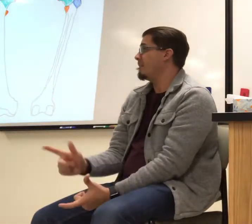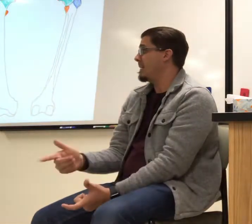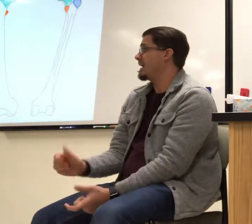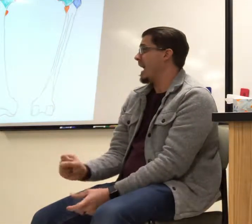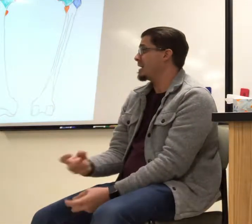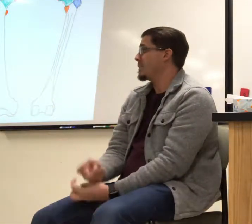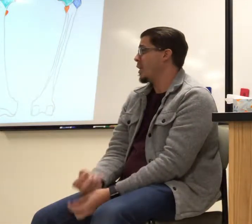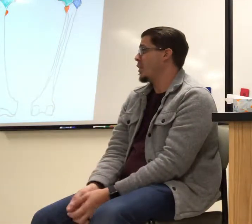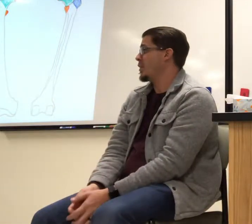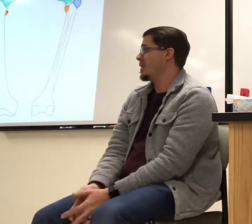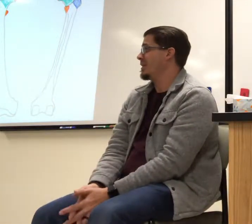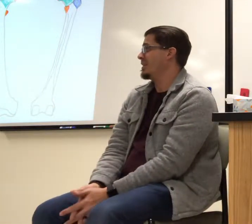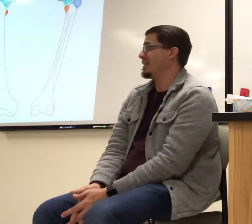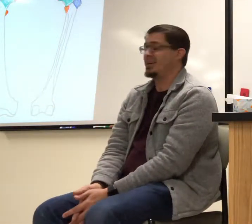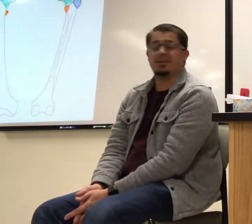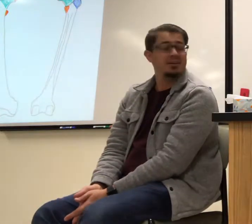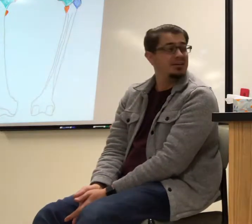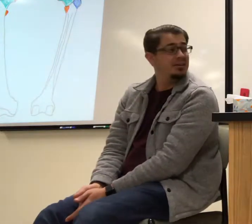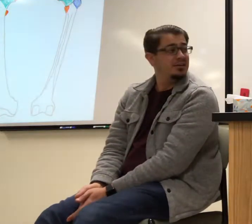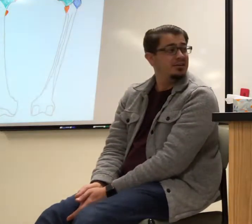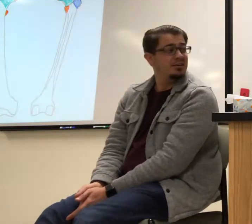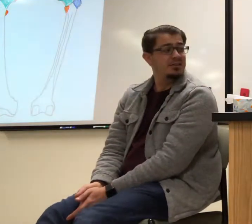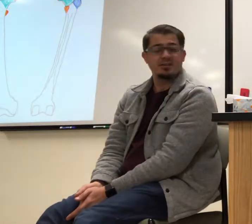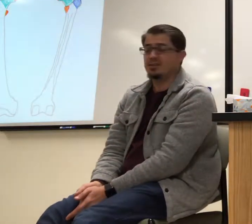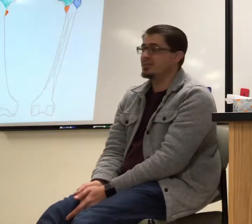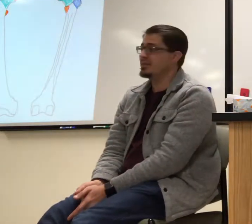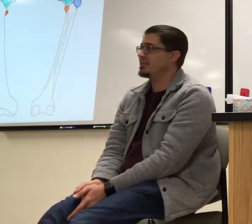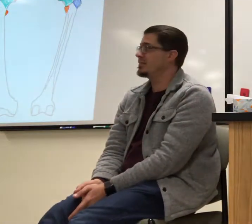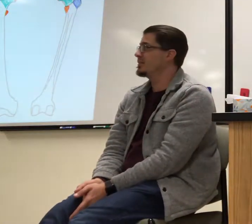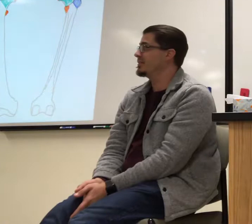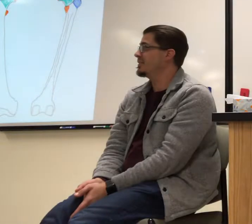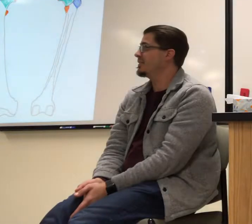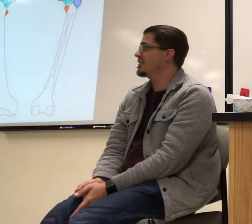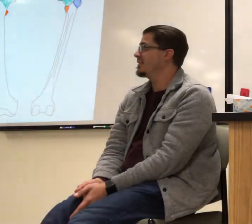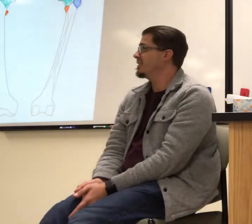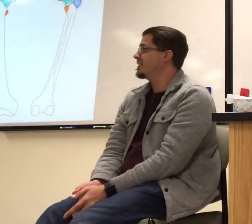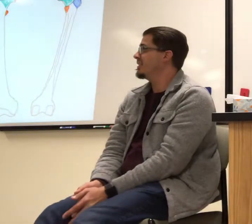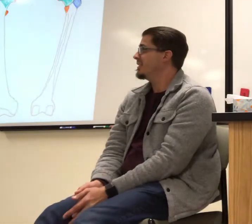The gluteal tuberosity is next.